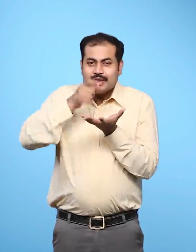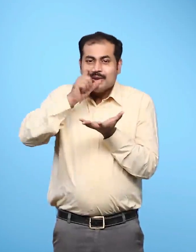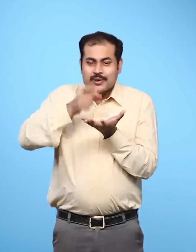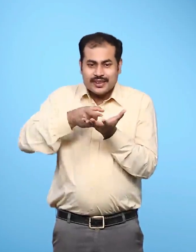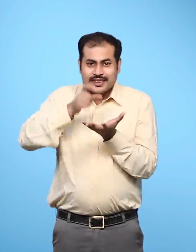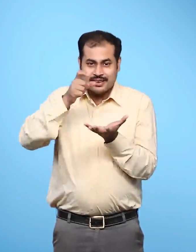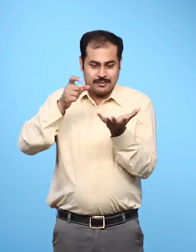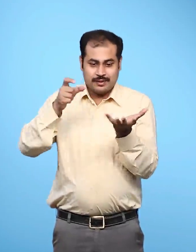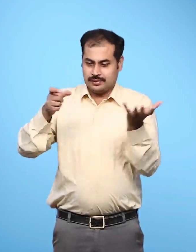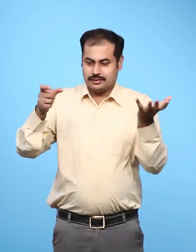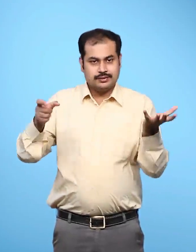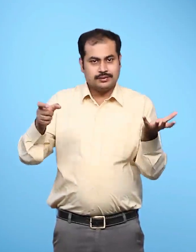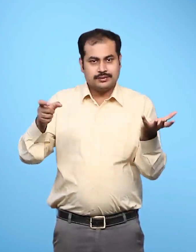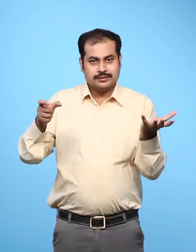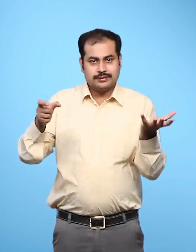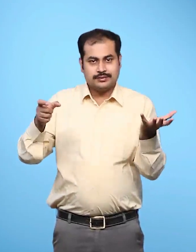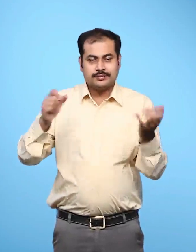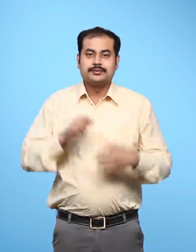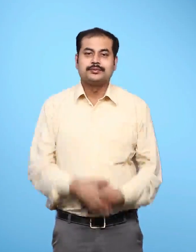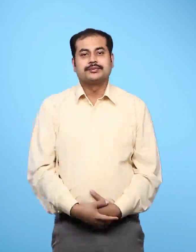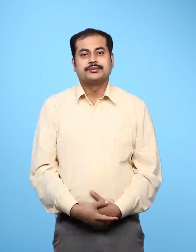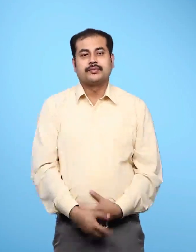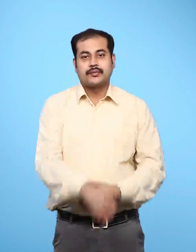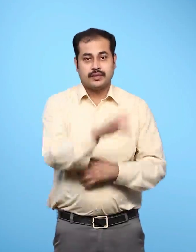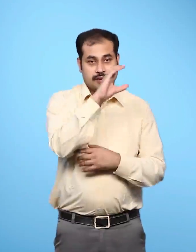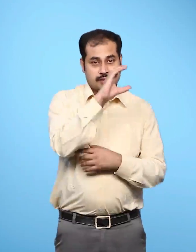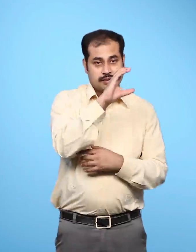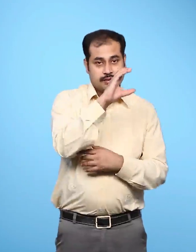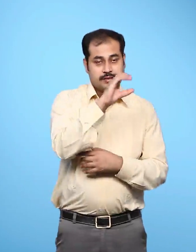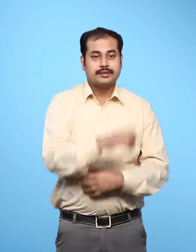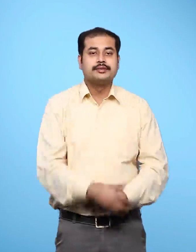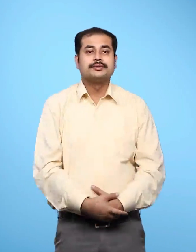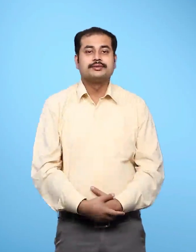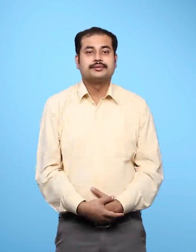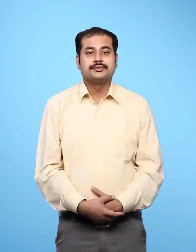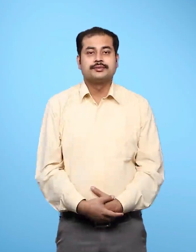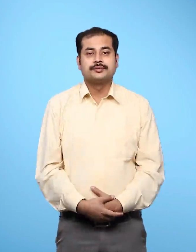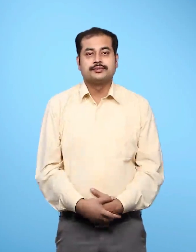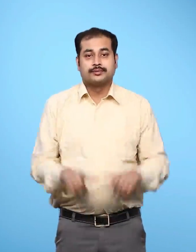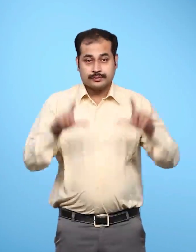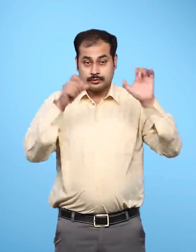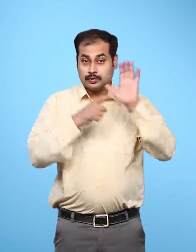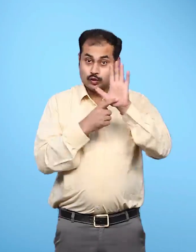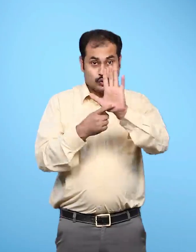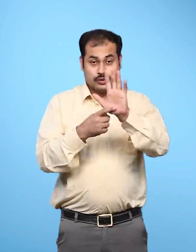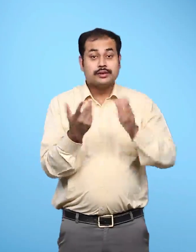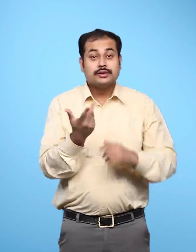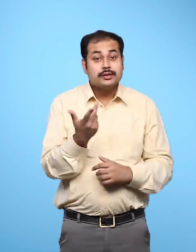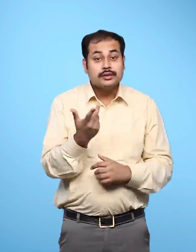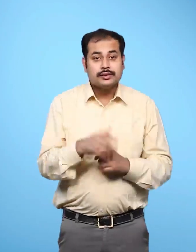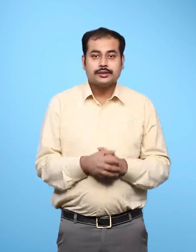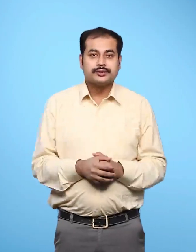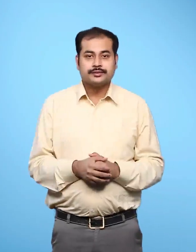6. The picture shows a matka